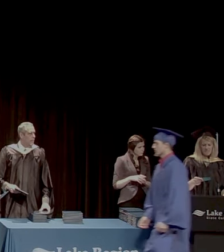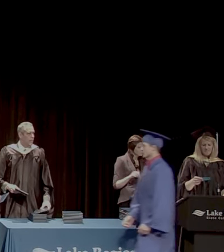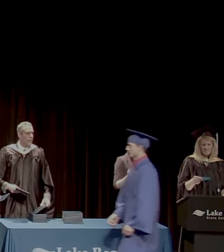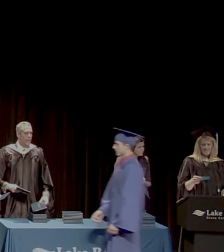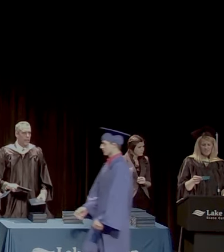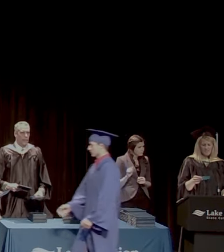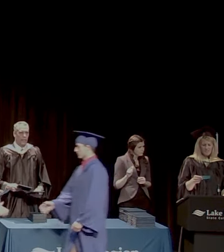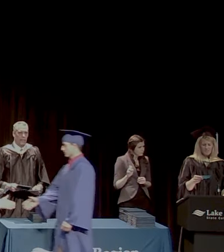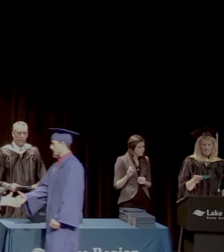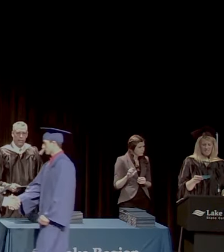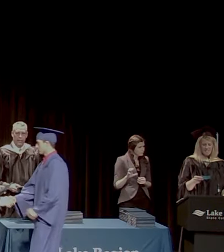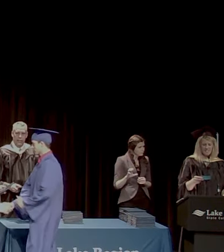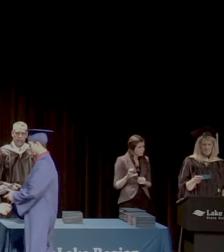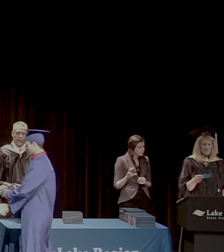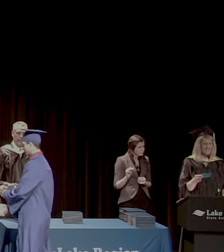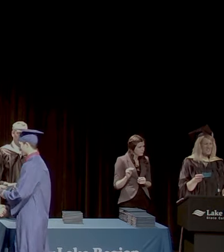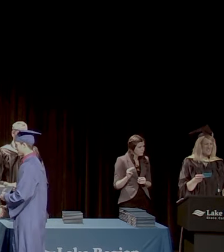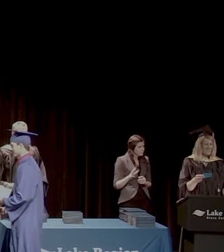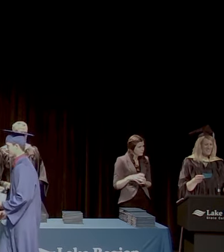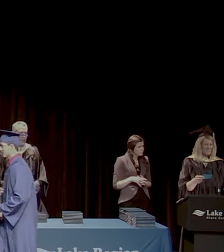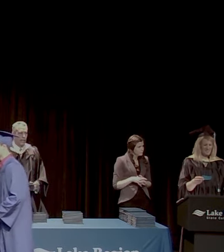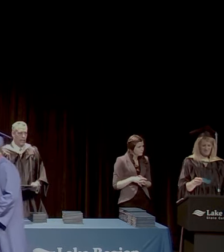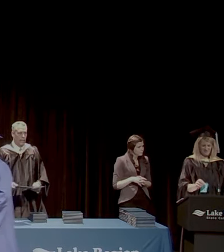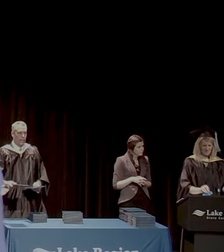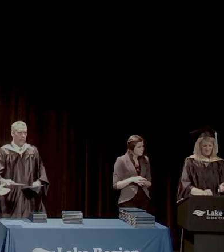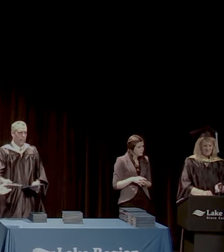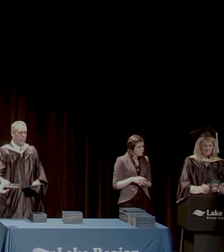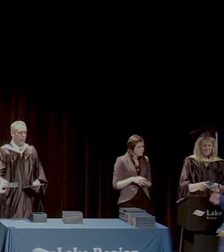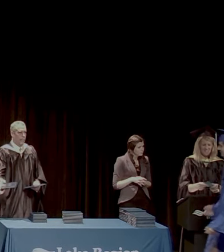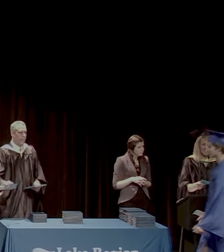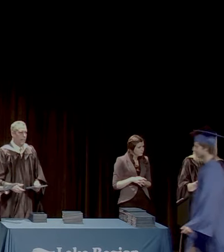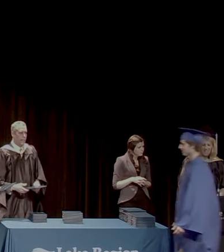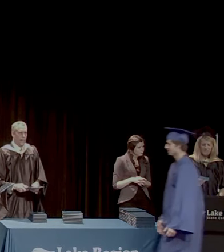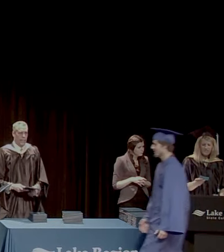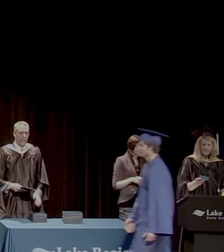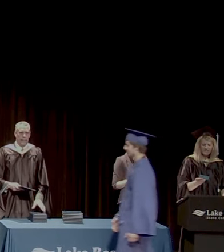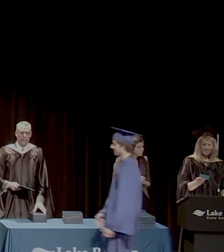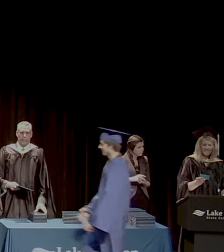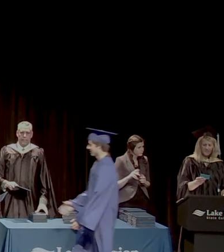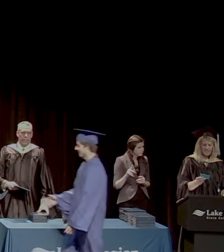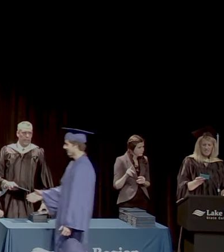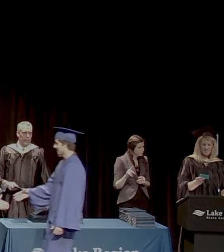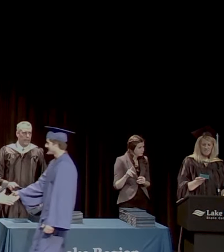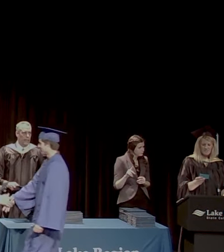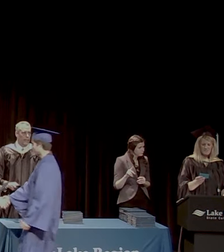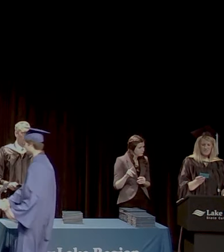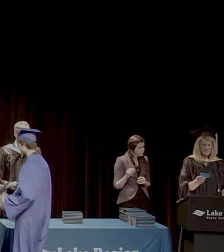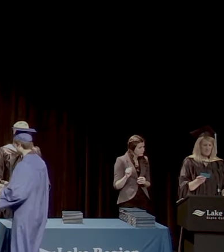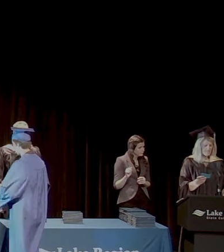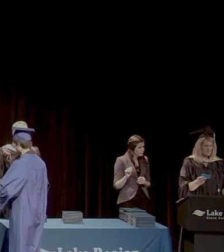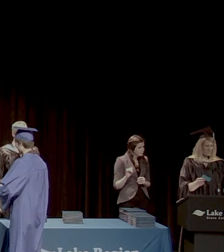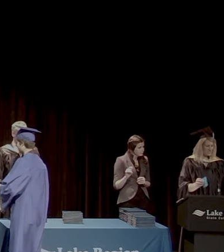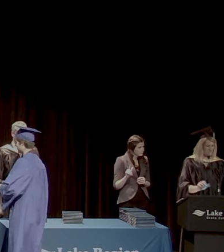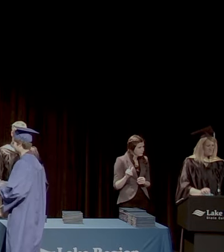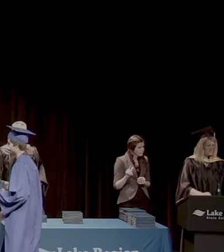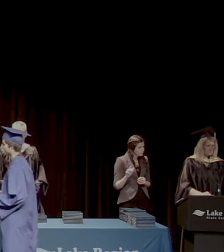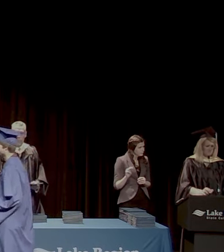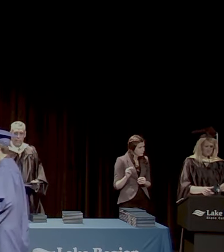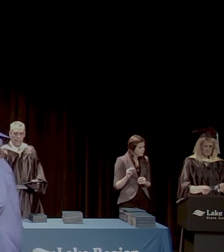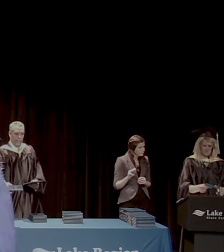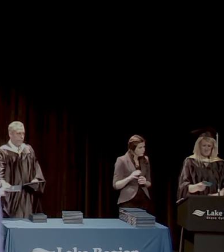Alec Miller, Associate in Applied Science, Precision Agriculture. Kale Miller, Associate in Arts, Business